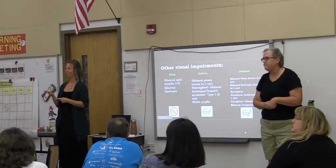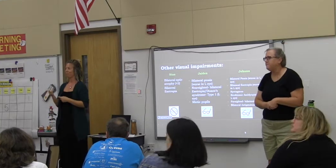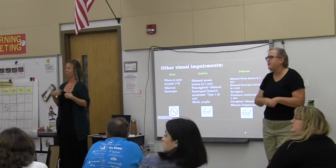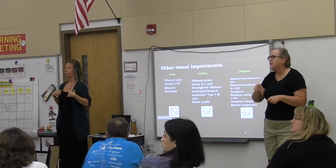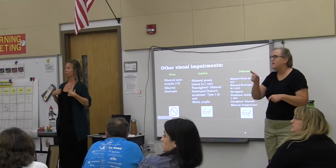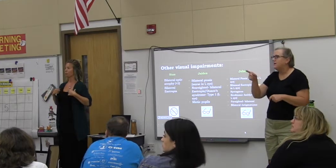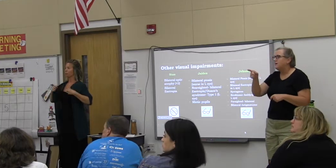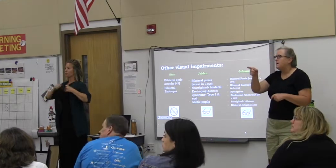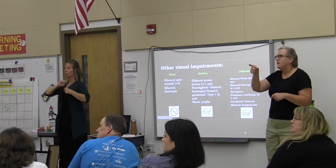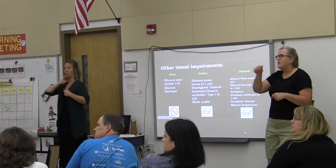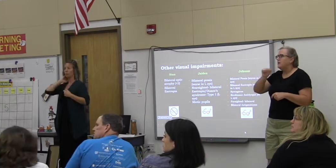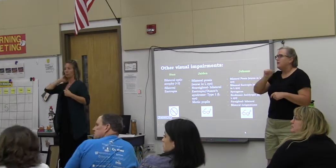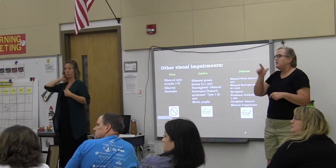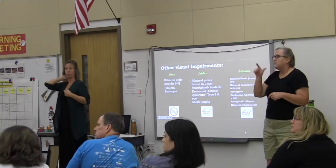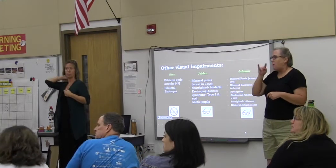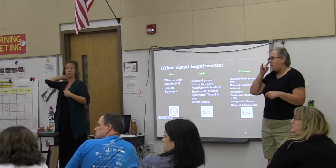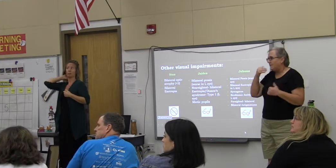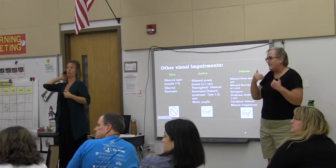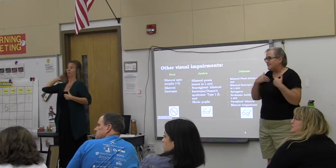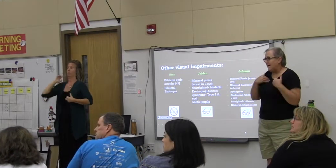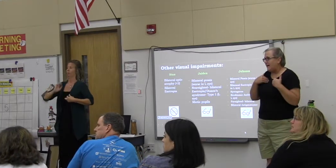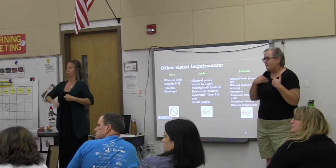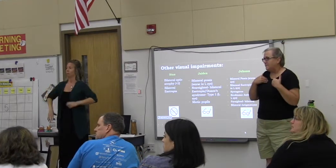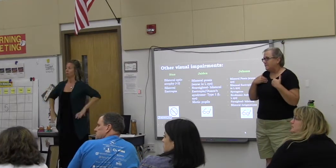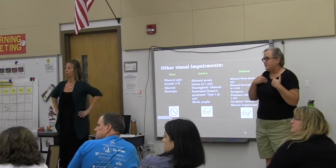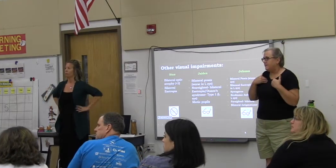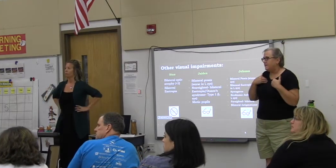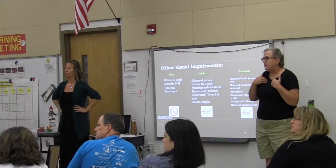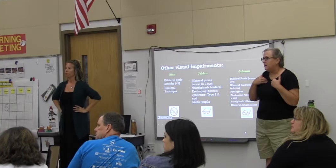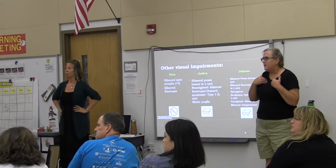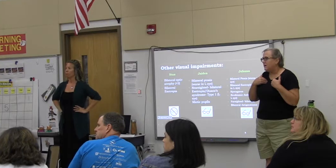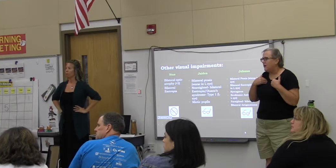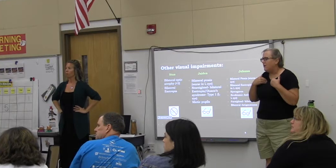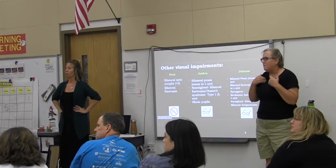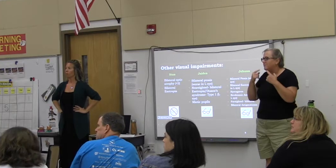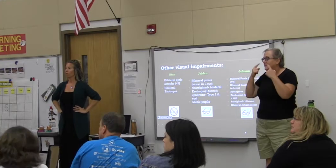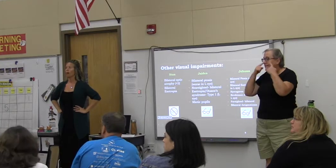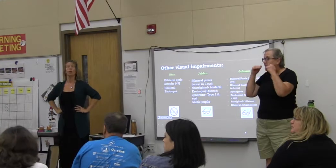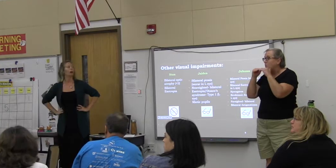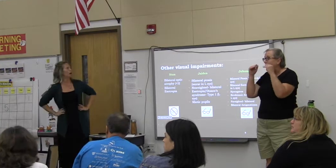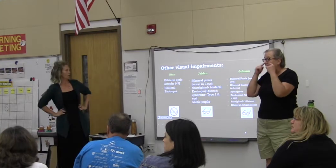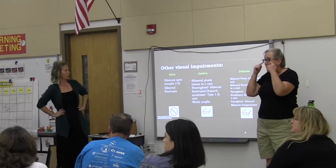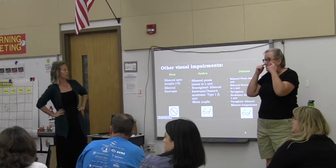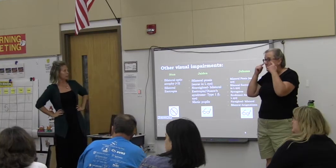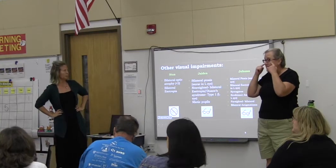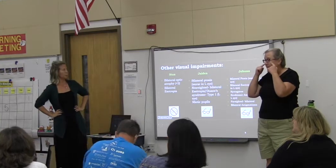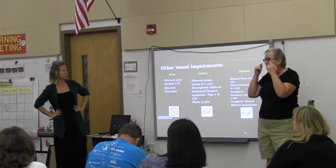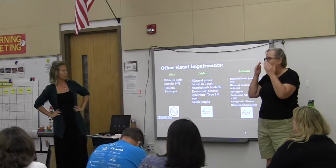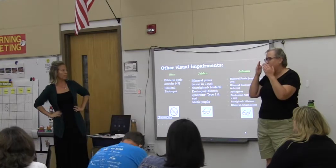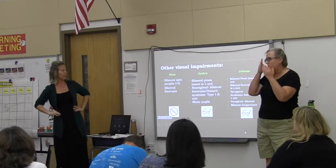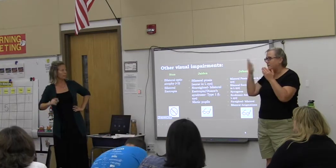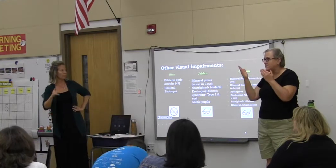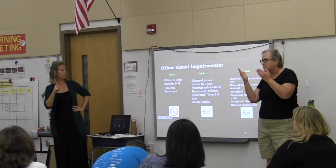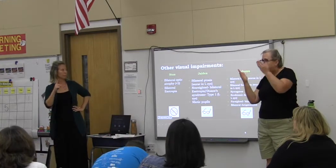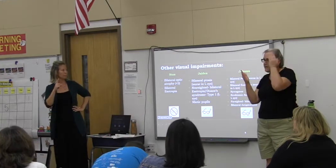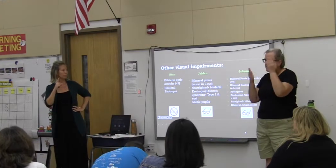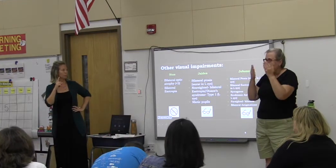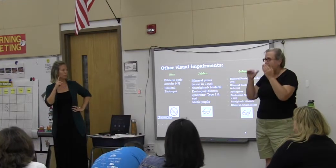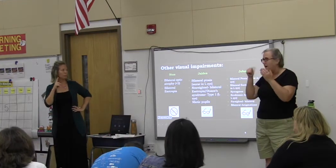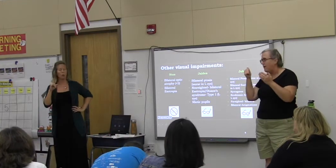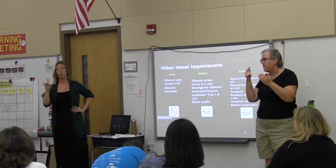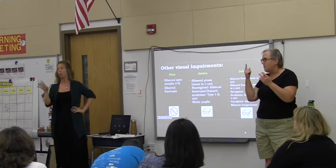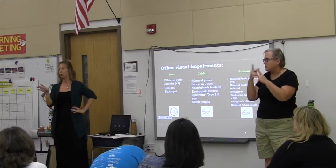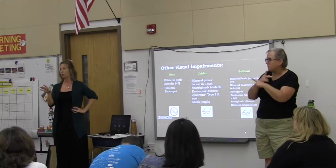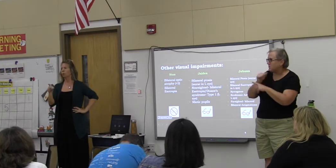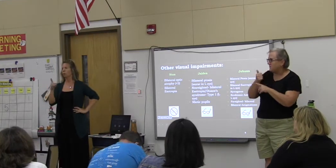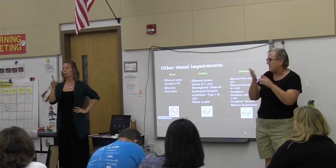Thank you. So all the kids have the equal eyes are the same, or Yeah. one's better